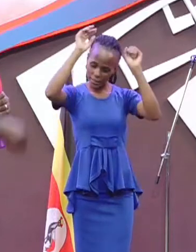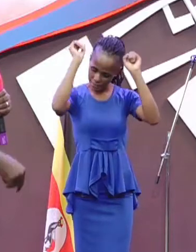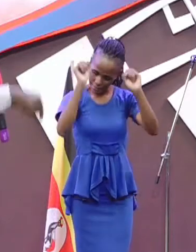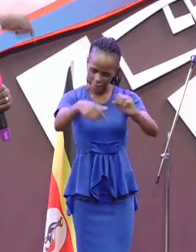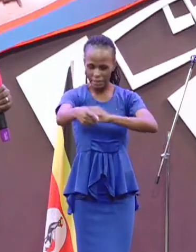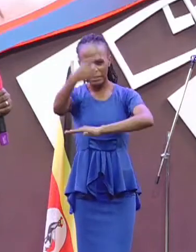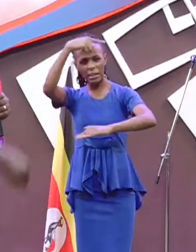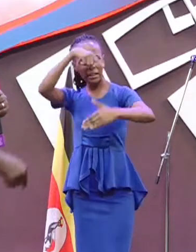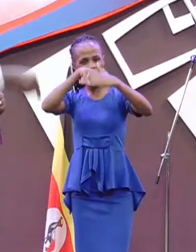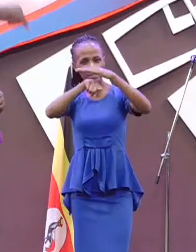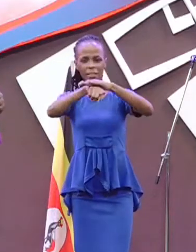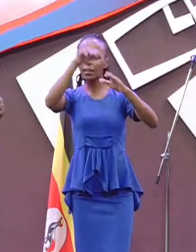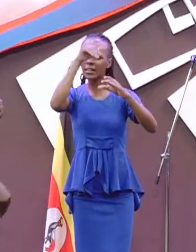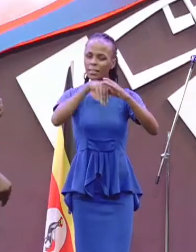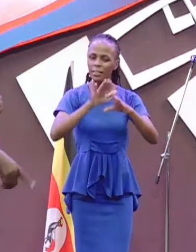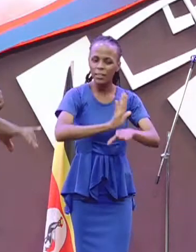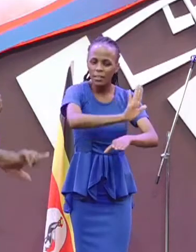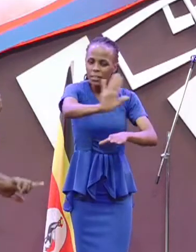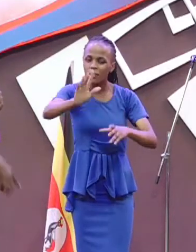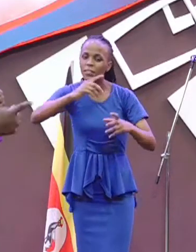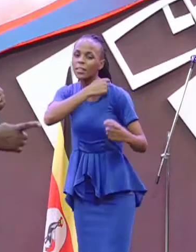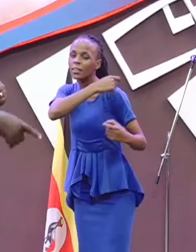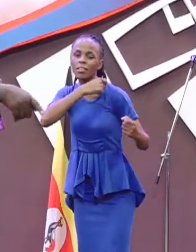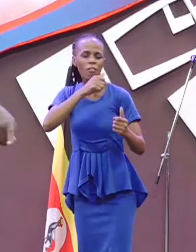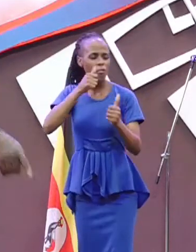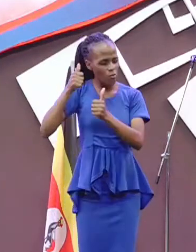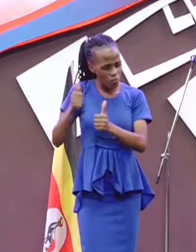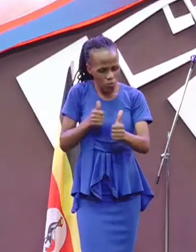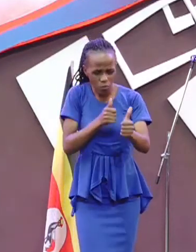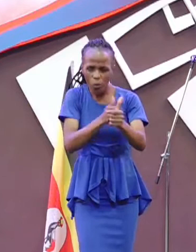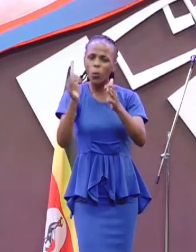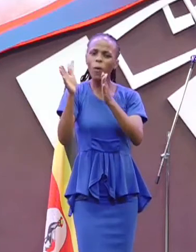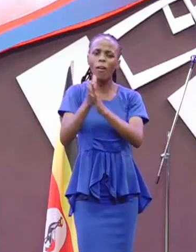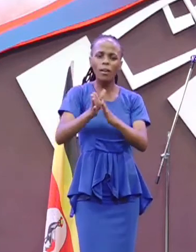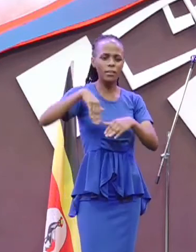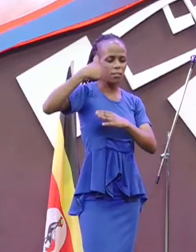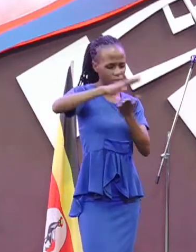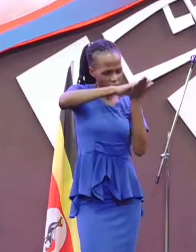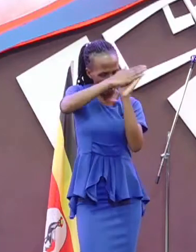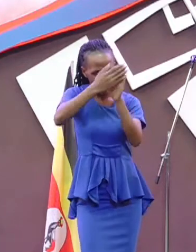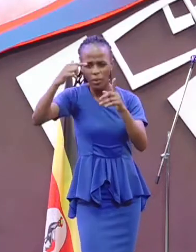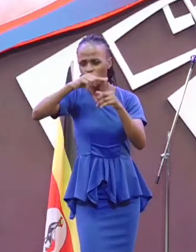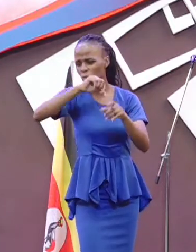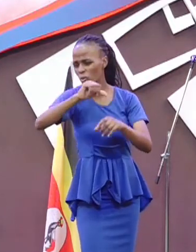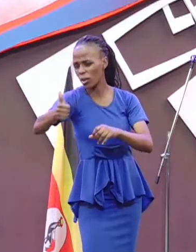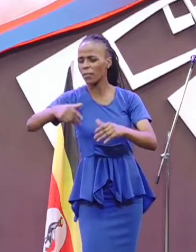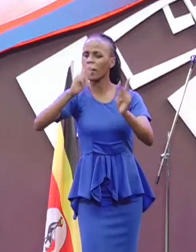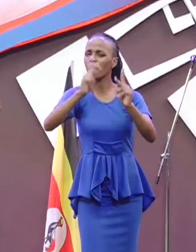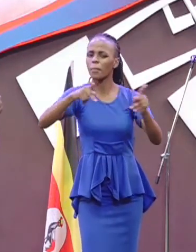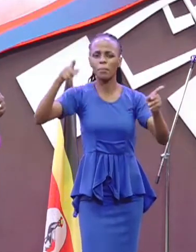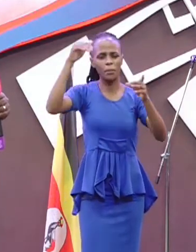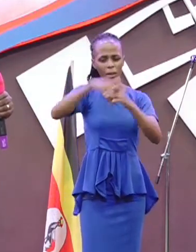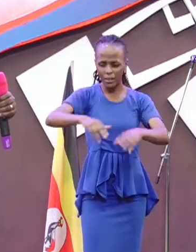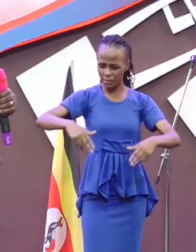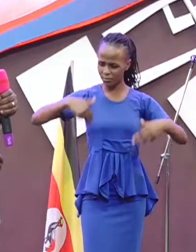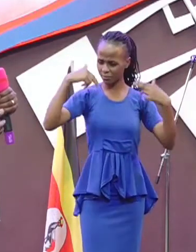nurtured is the only one who is going to enter into his inheritance, walk